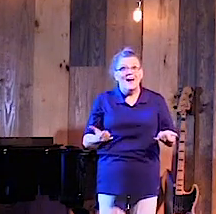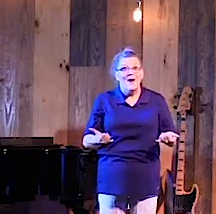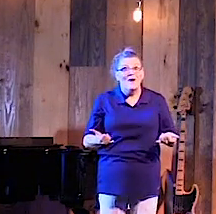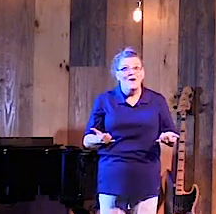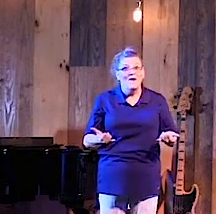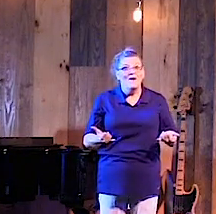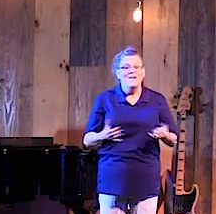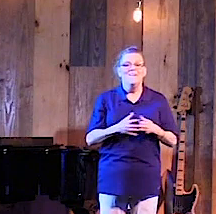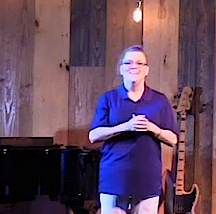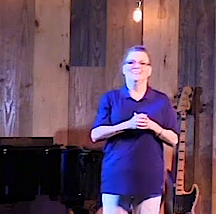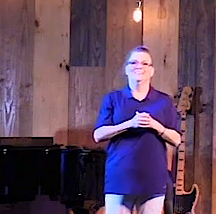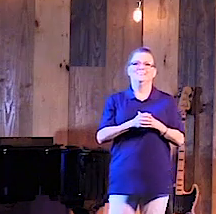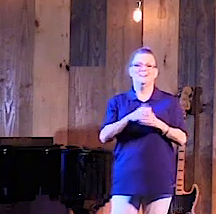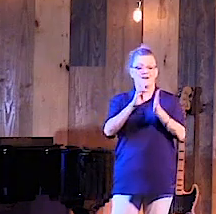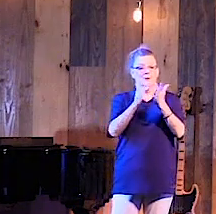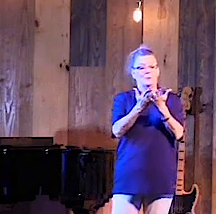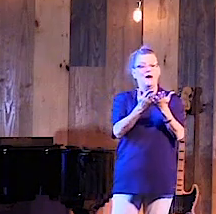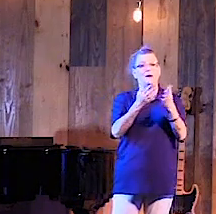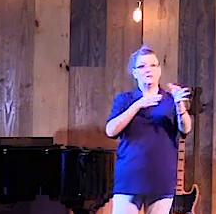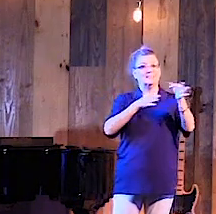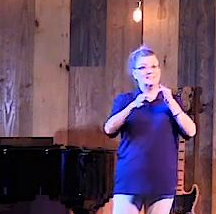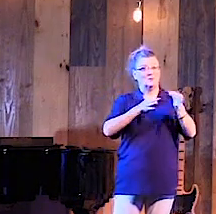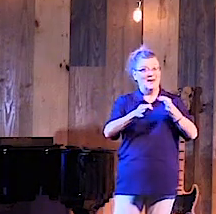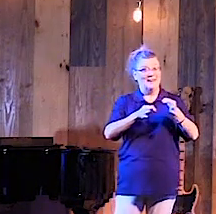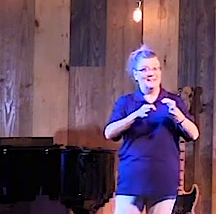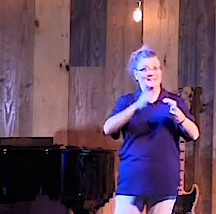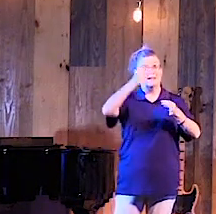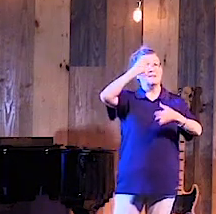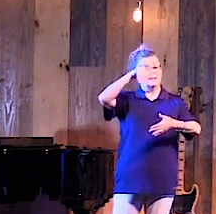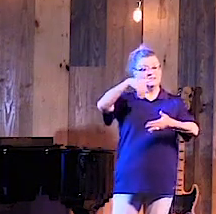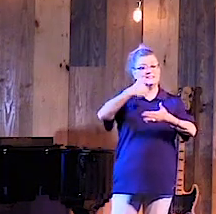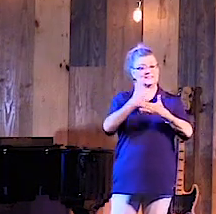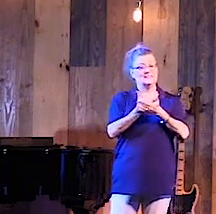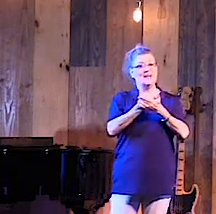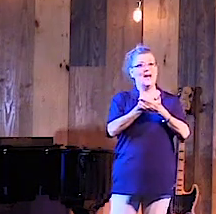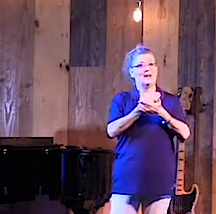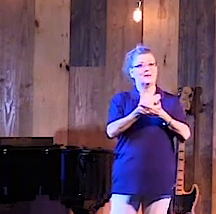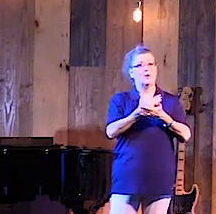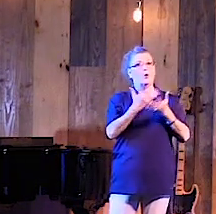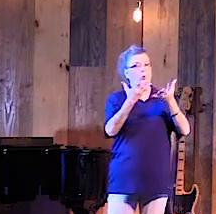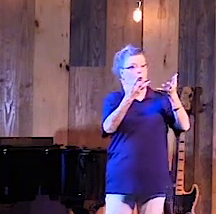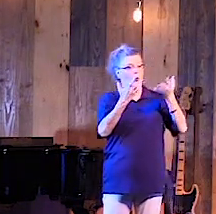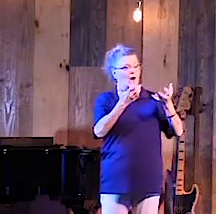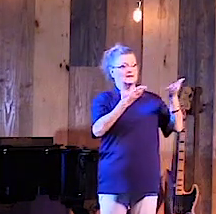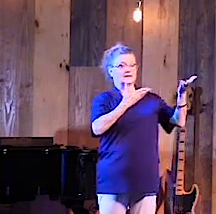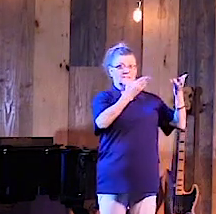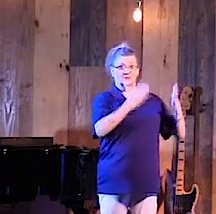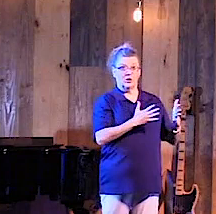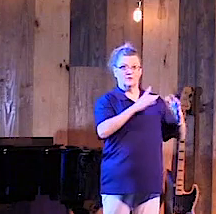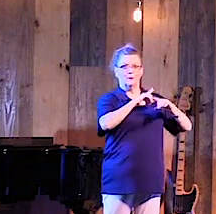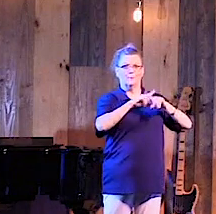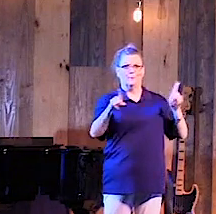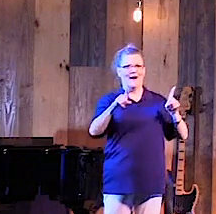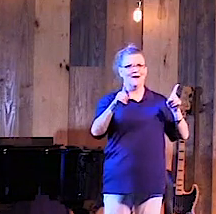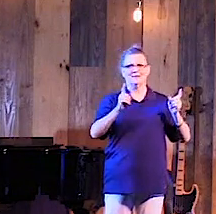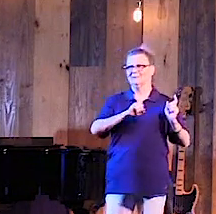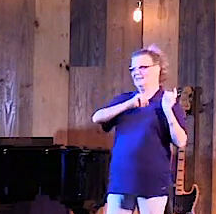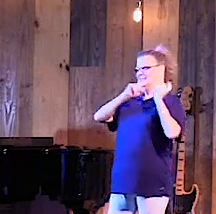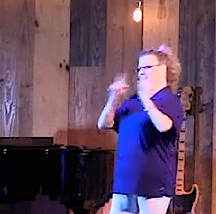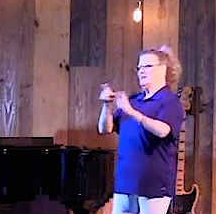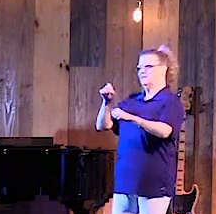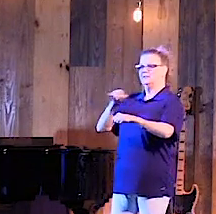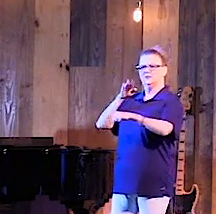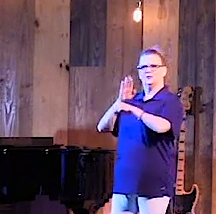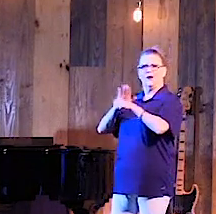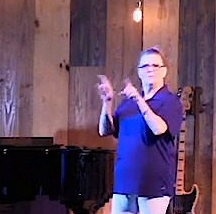our text, the son has requested the status of a servant, but he's been denied by God Almighty. Why? Because he's